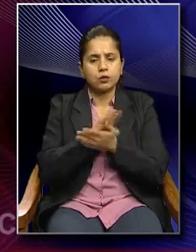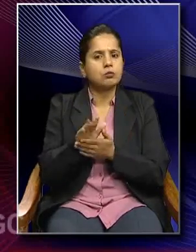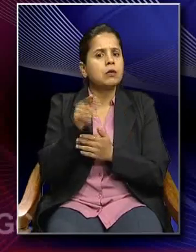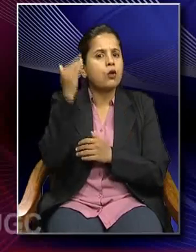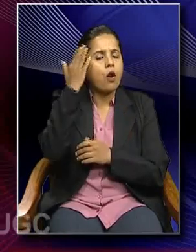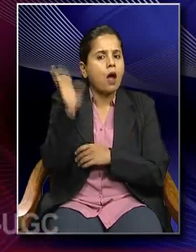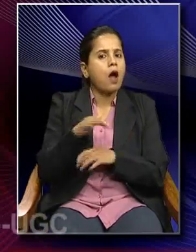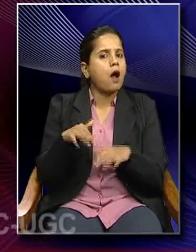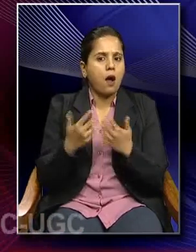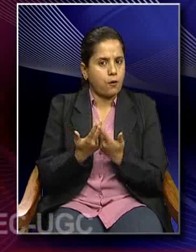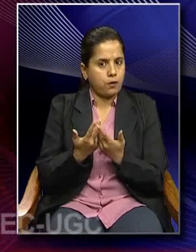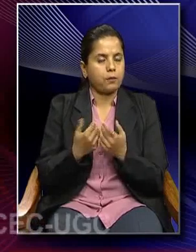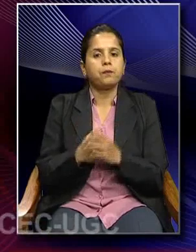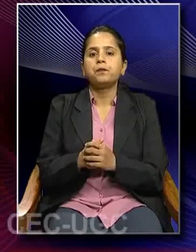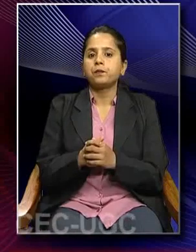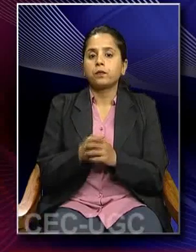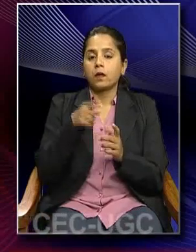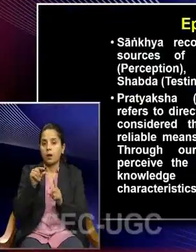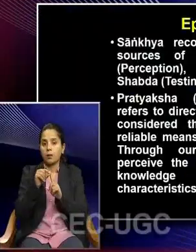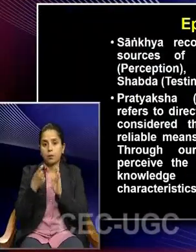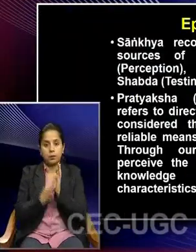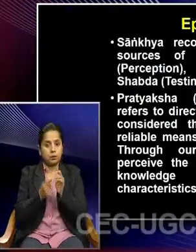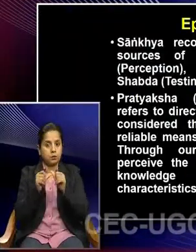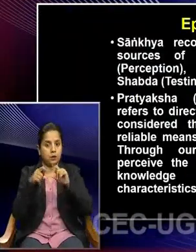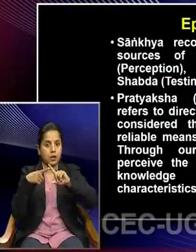Pratyaksh? So Pratyaksh